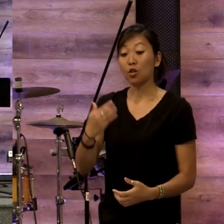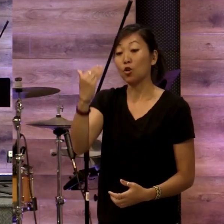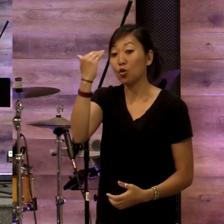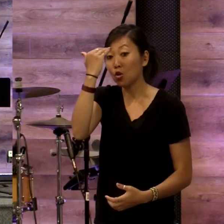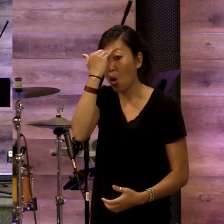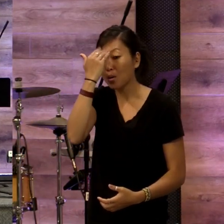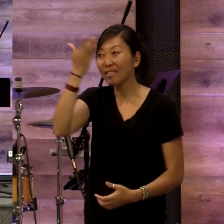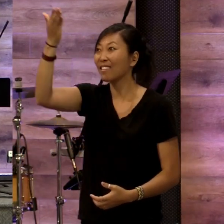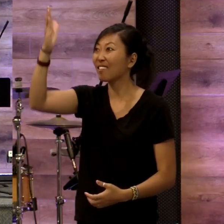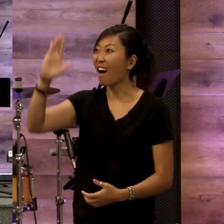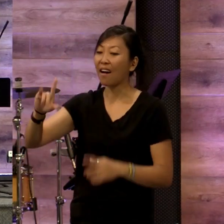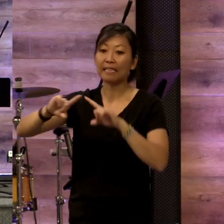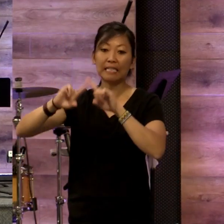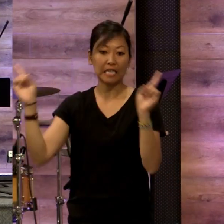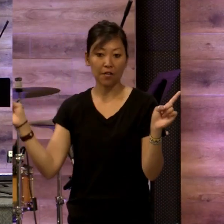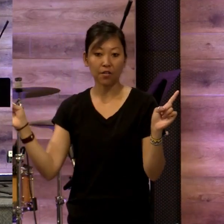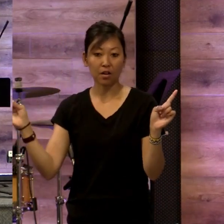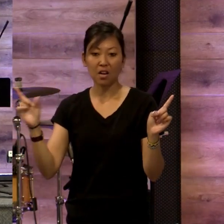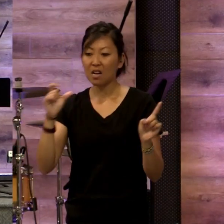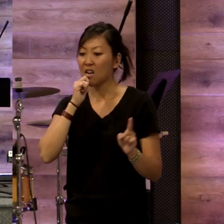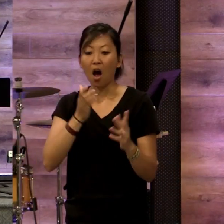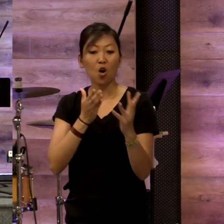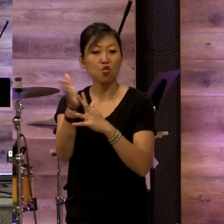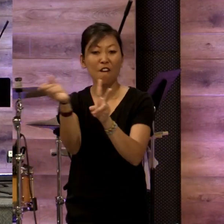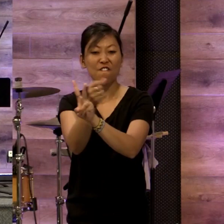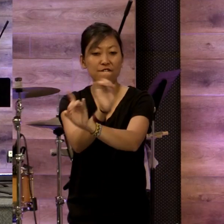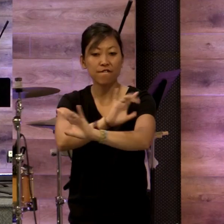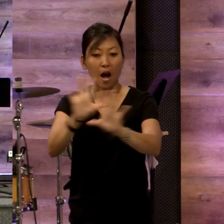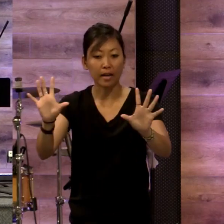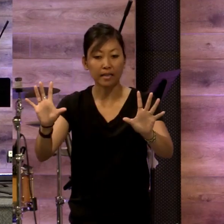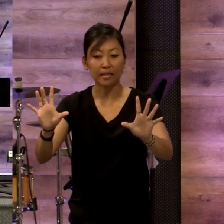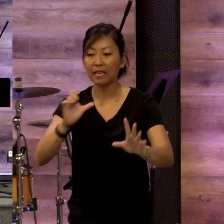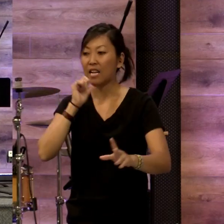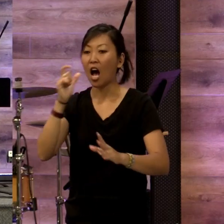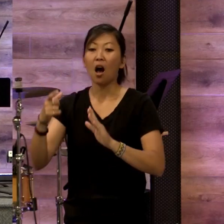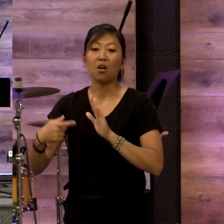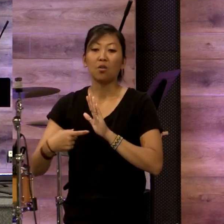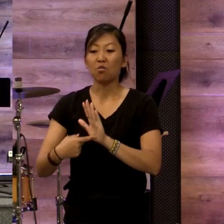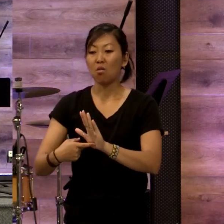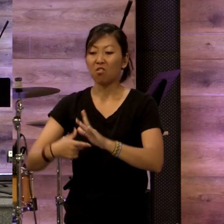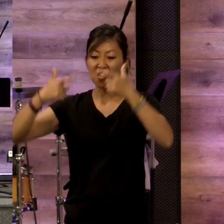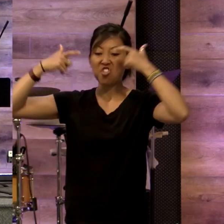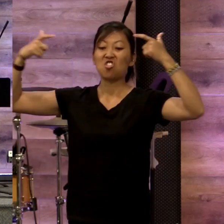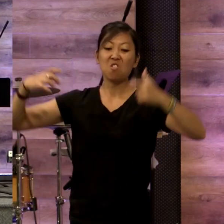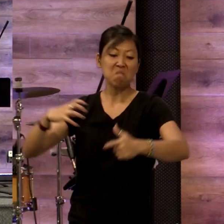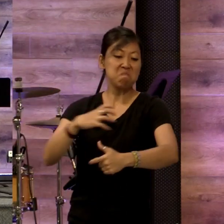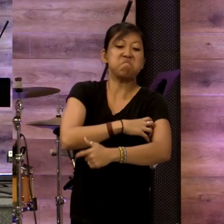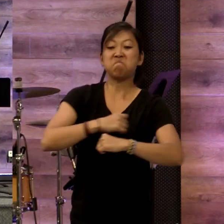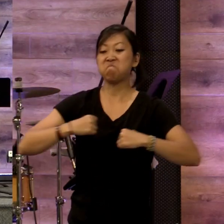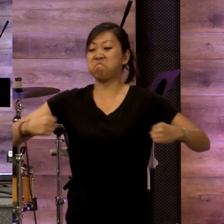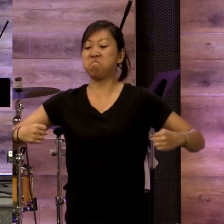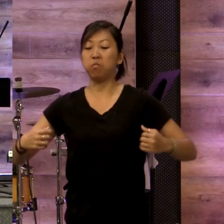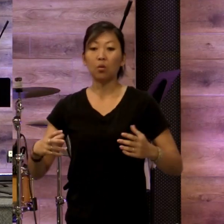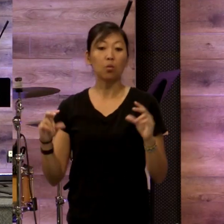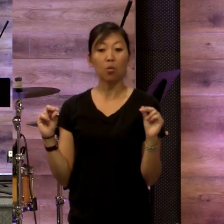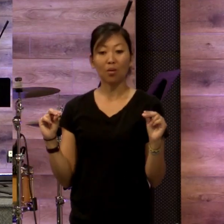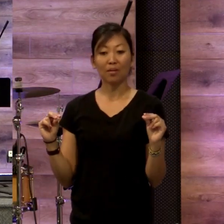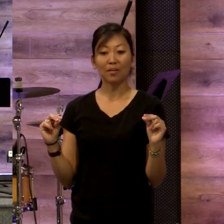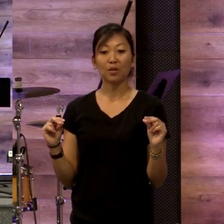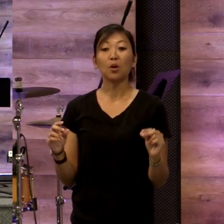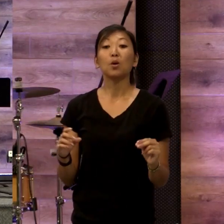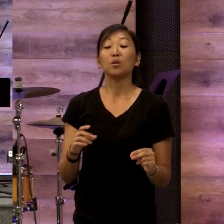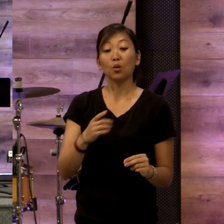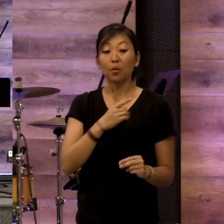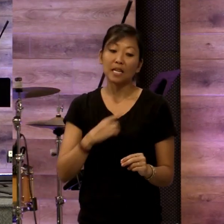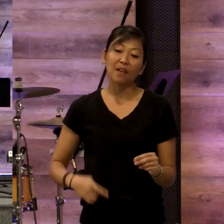by violence or exploited by demonstrations of power. And in doing this, David does imperfectly what Jesus would